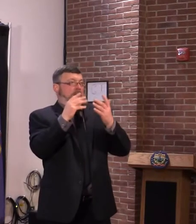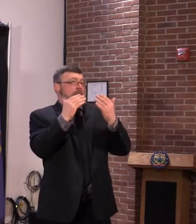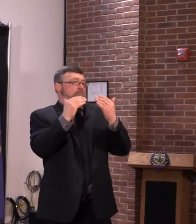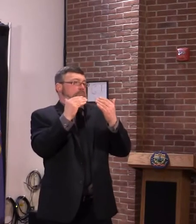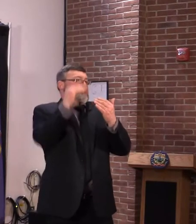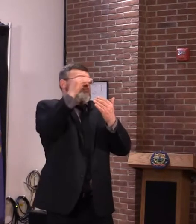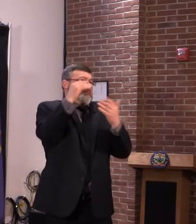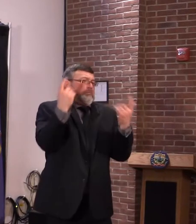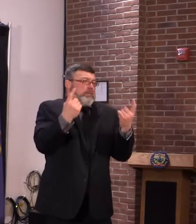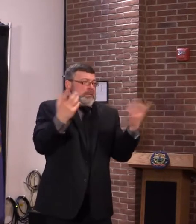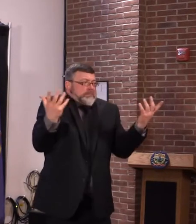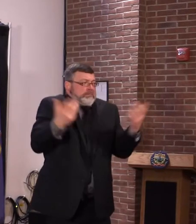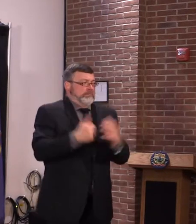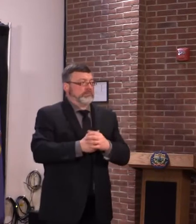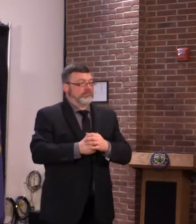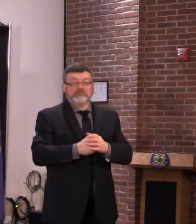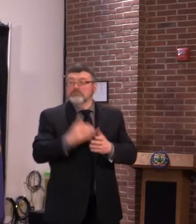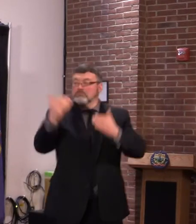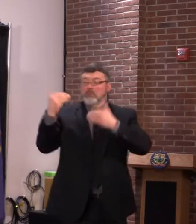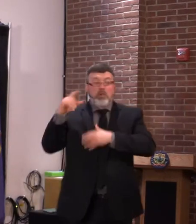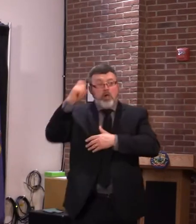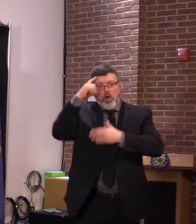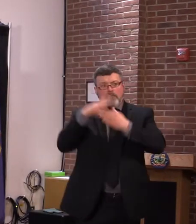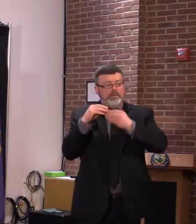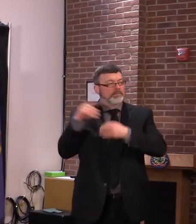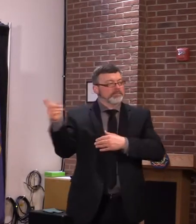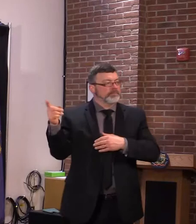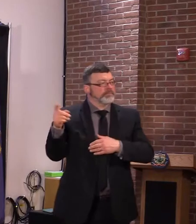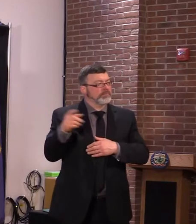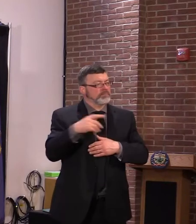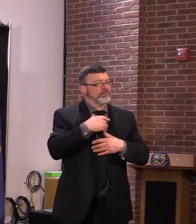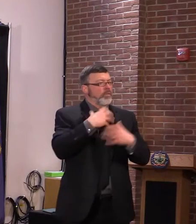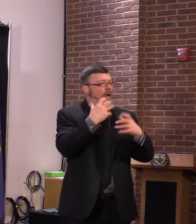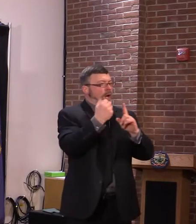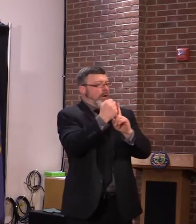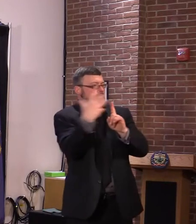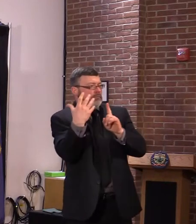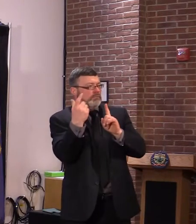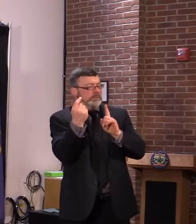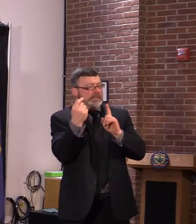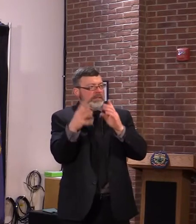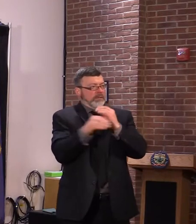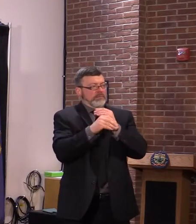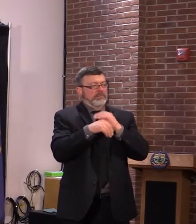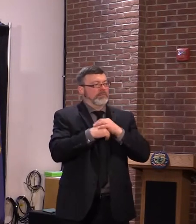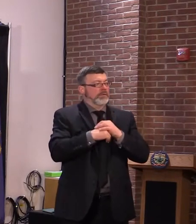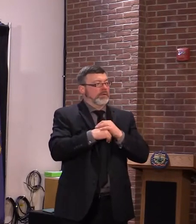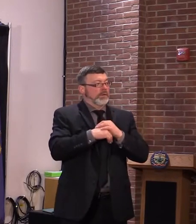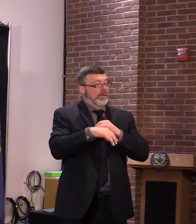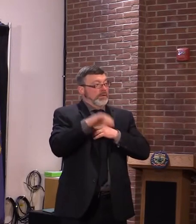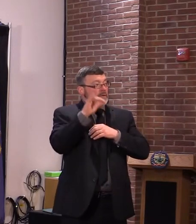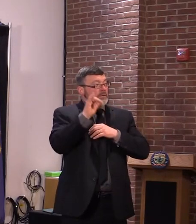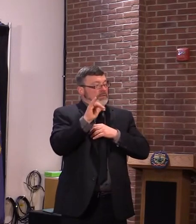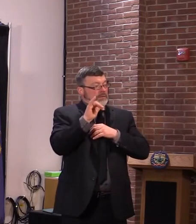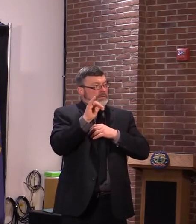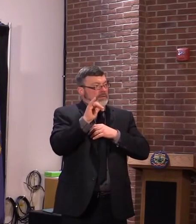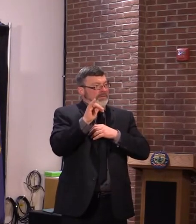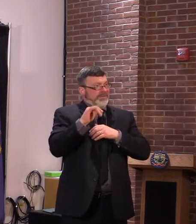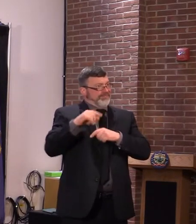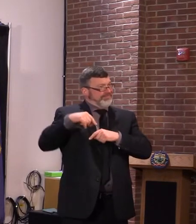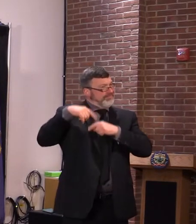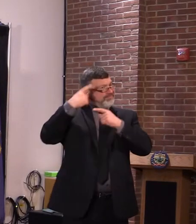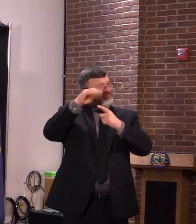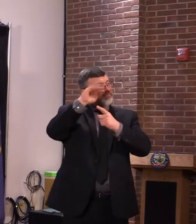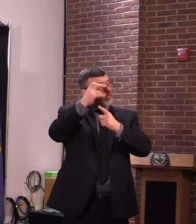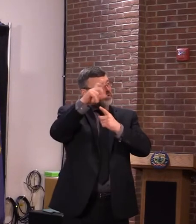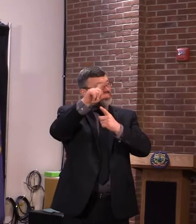Just to add and belabor the point, you know, from the very beginning, we've said we were going to watch the